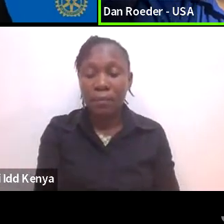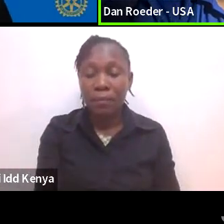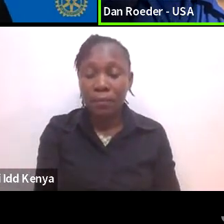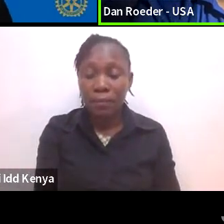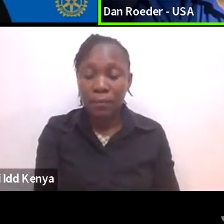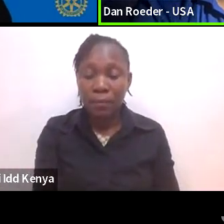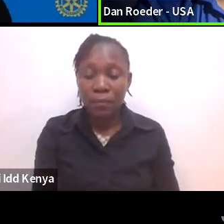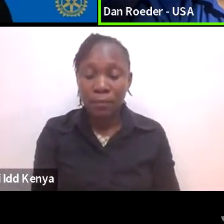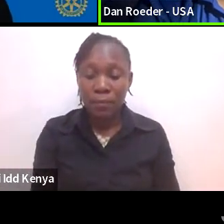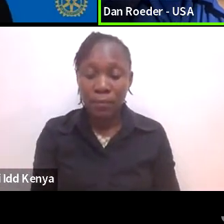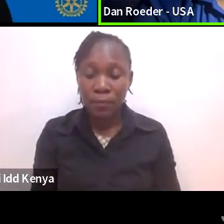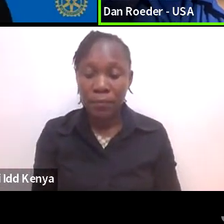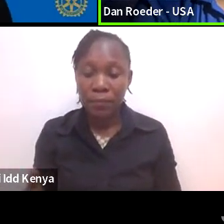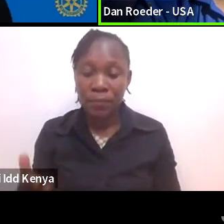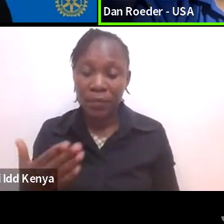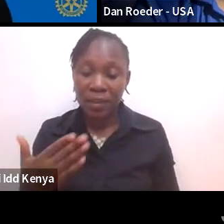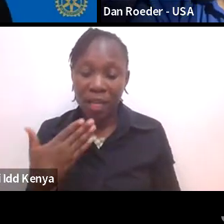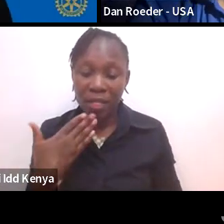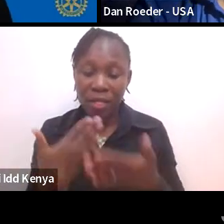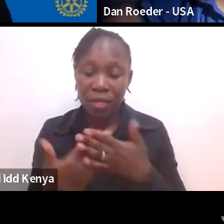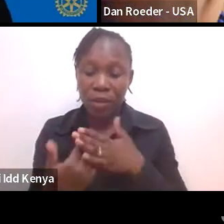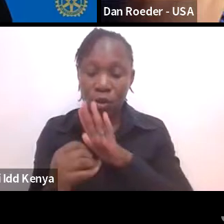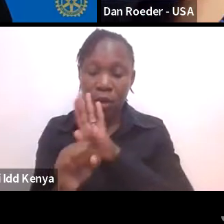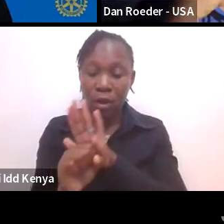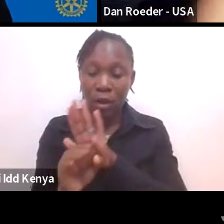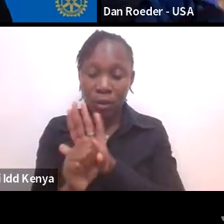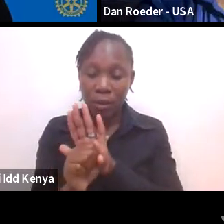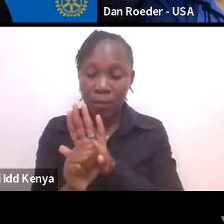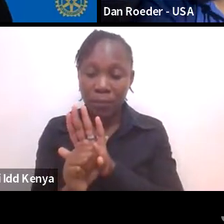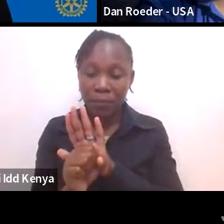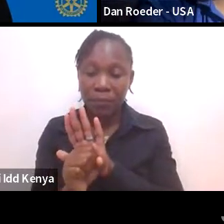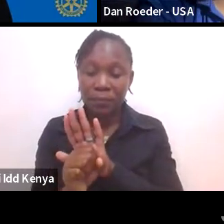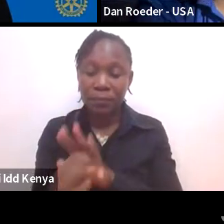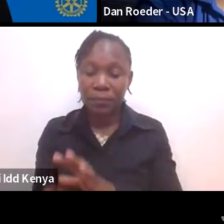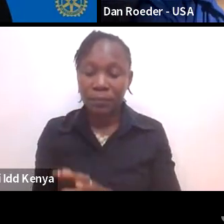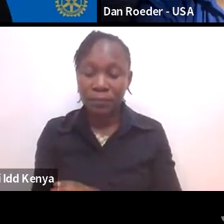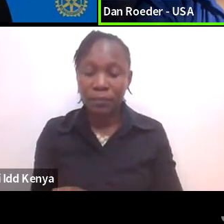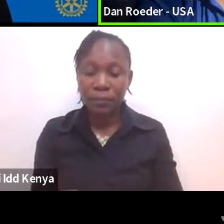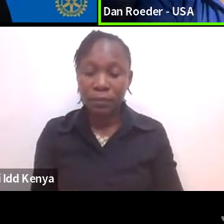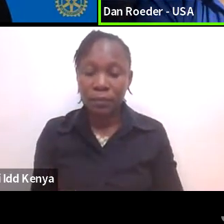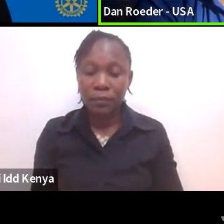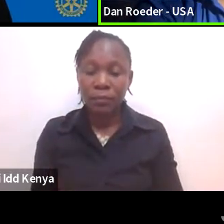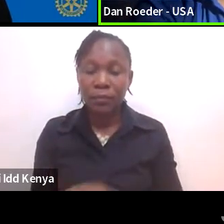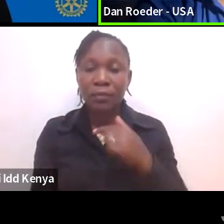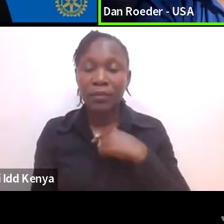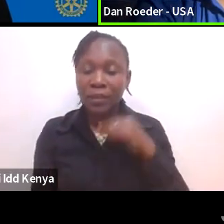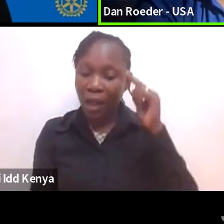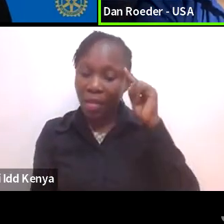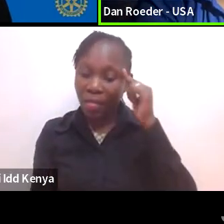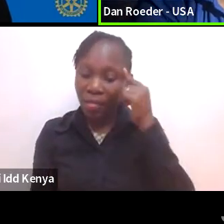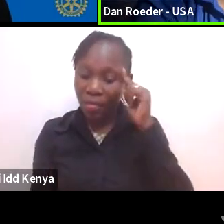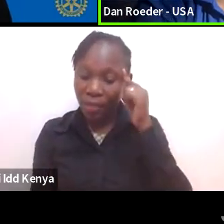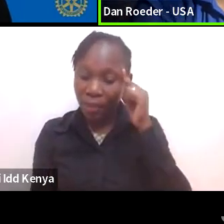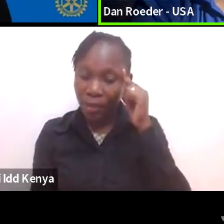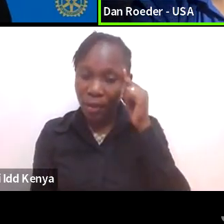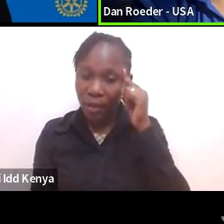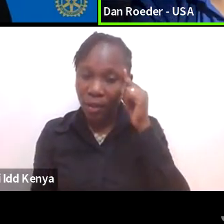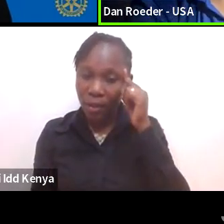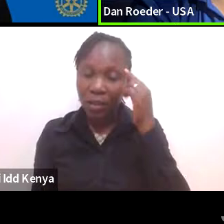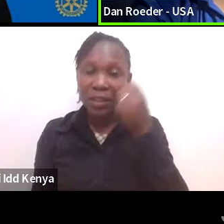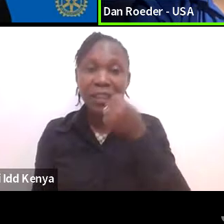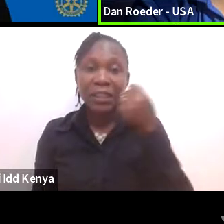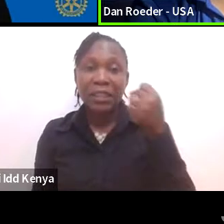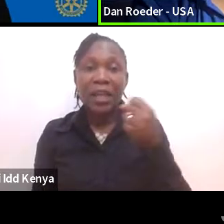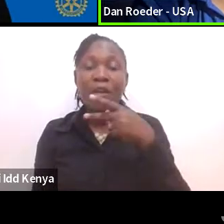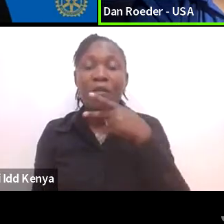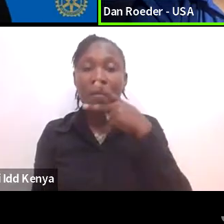Great points. Yeah, and just to add to that, I think the side of parents too. I think